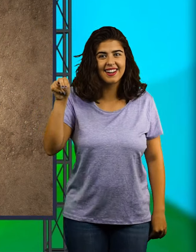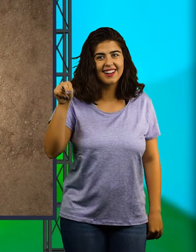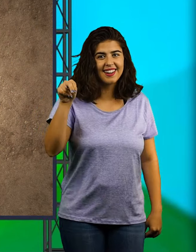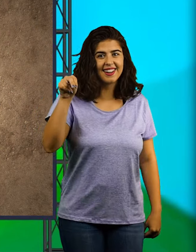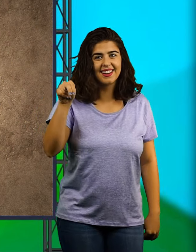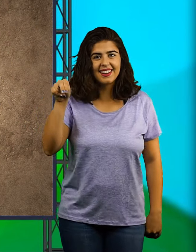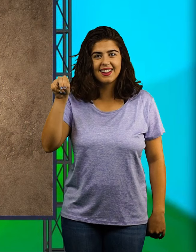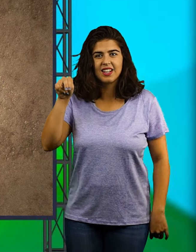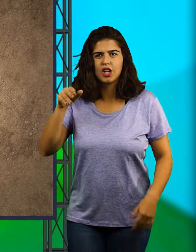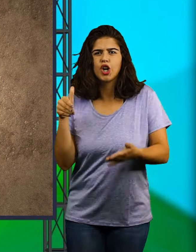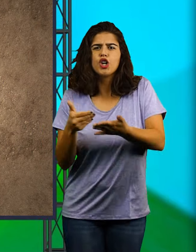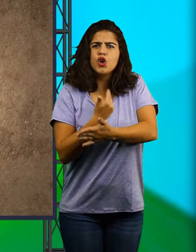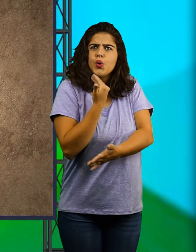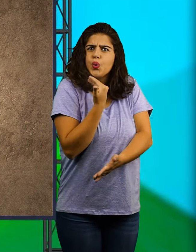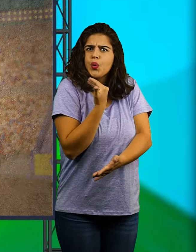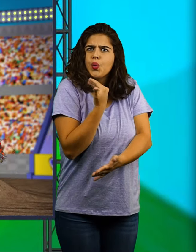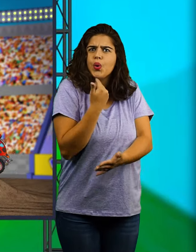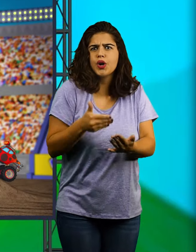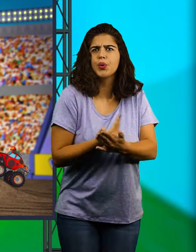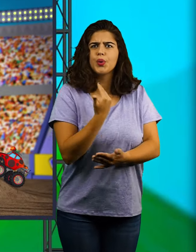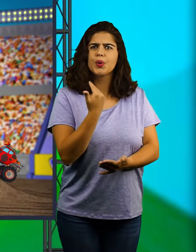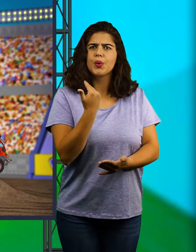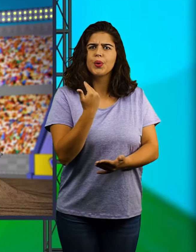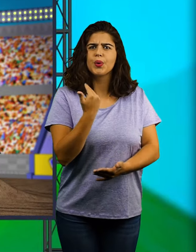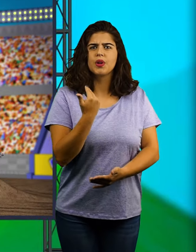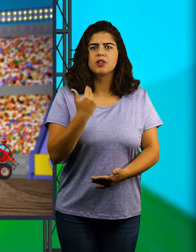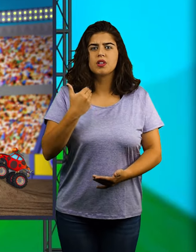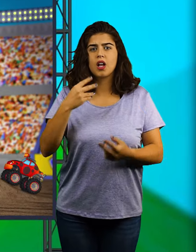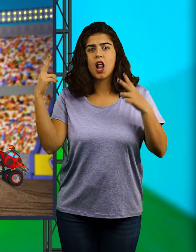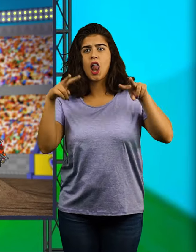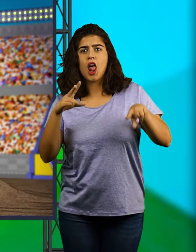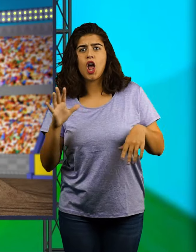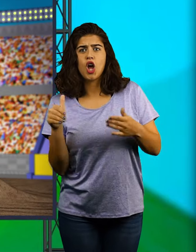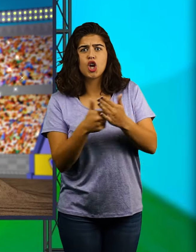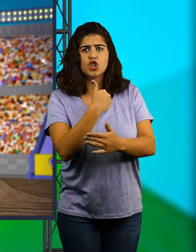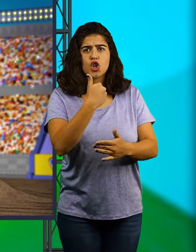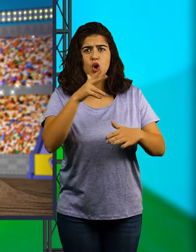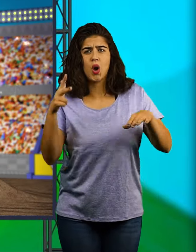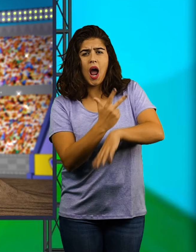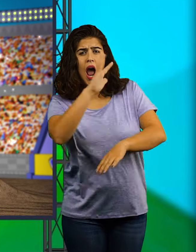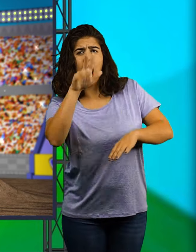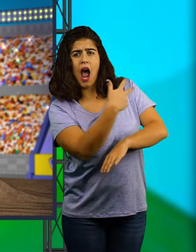N is for new, as in check out Ladybug's new trick. Yahoo!